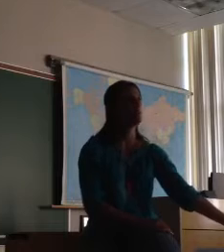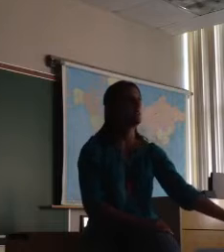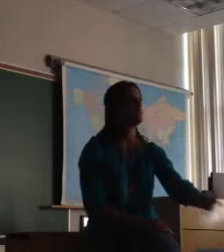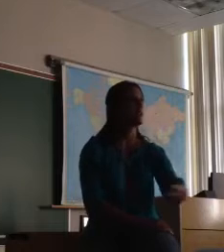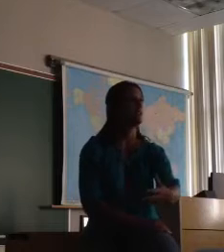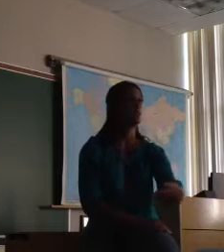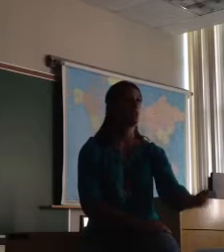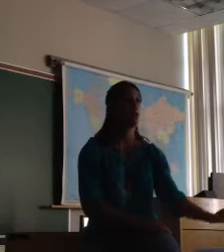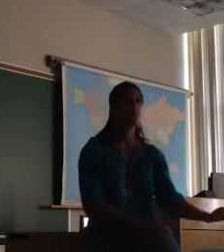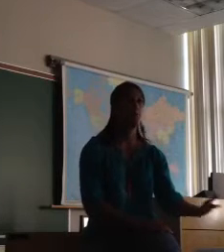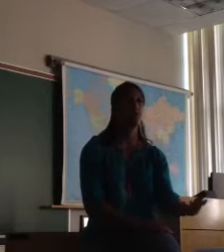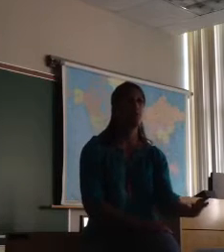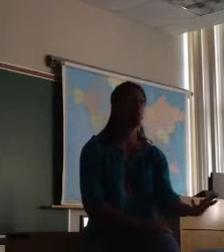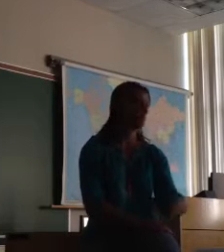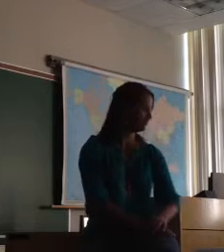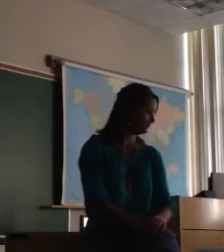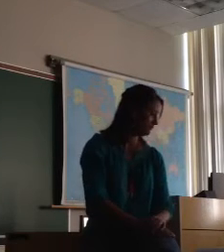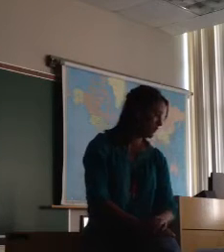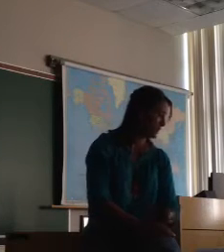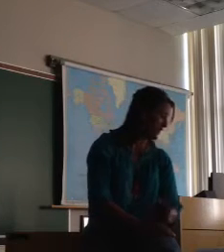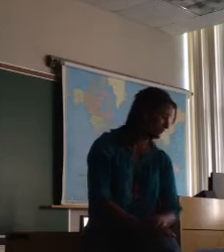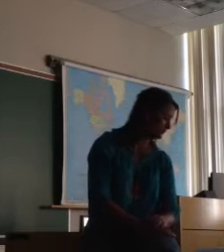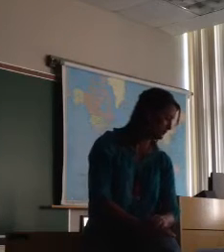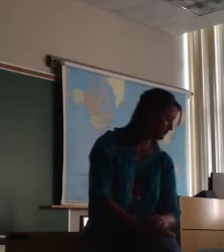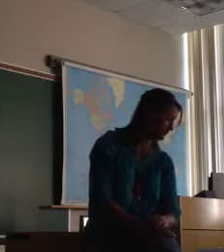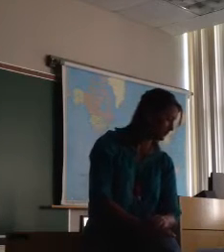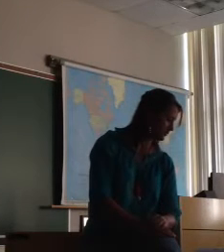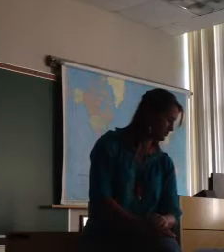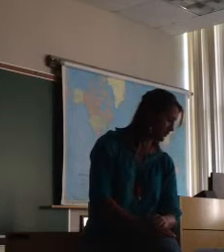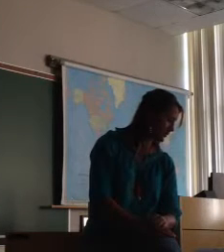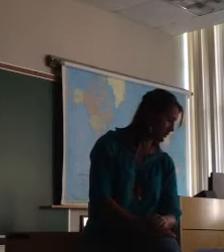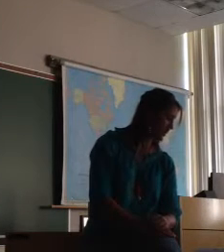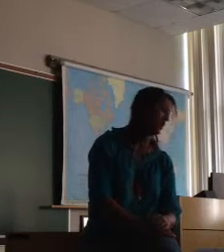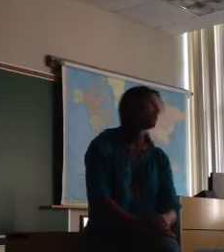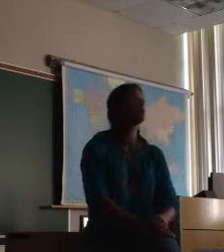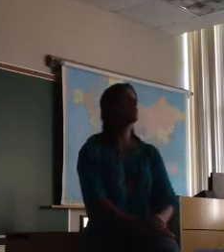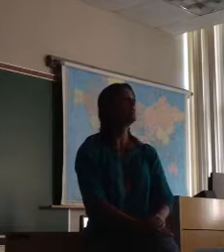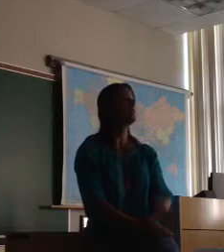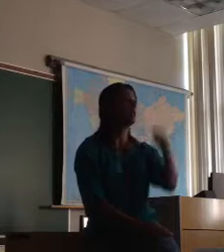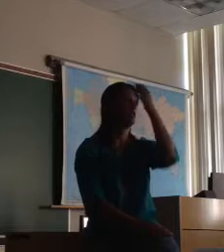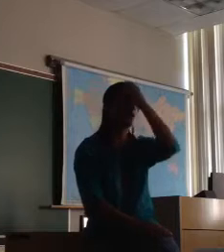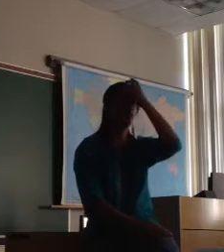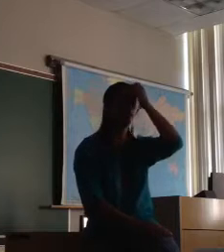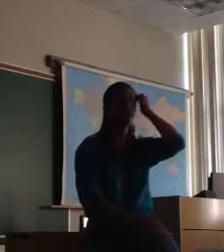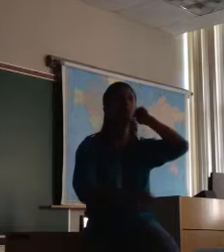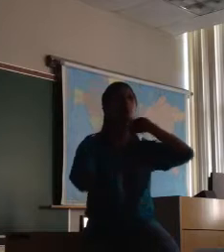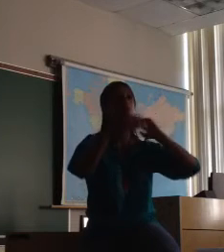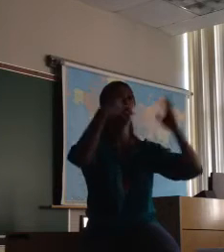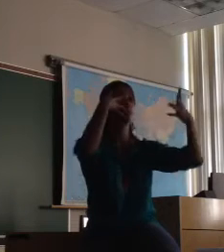test gas station or gas, same thing. It'll be fine. Okay, prison or jail.